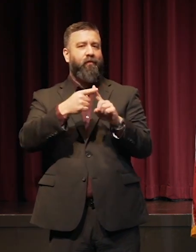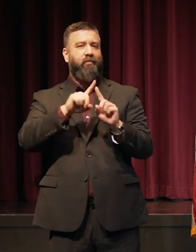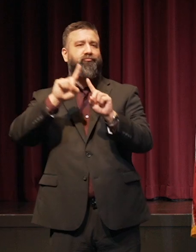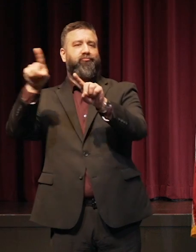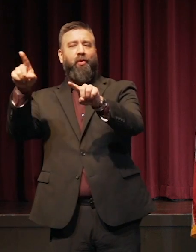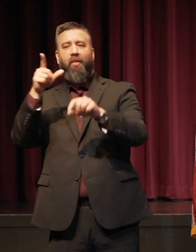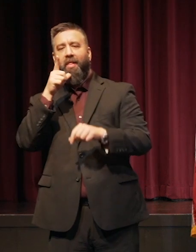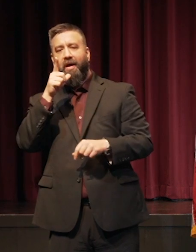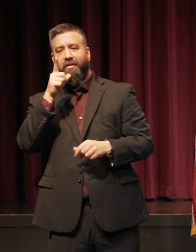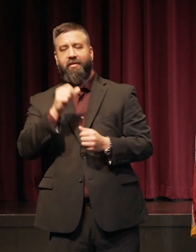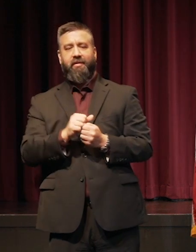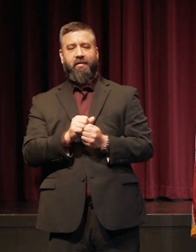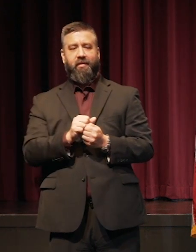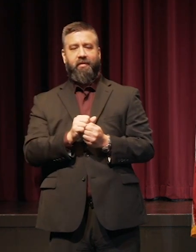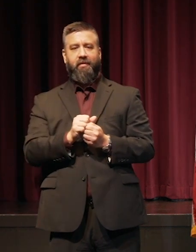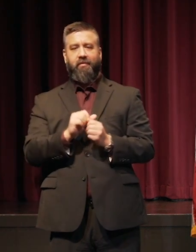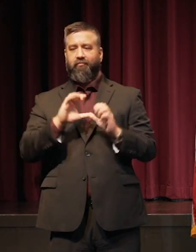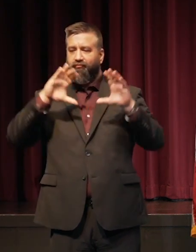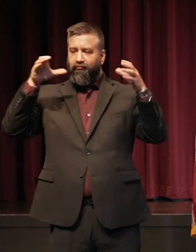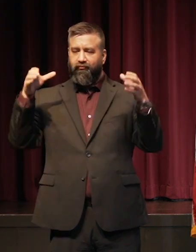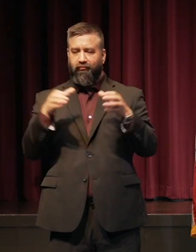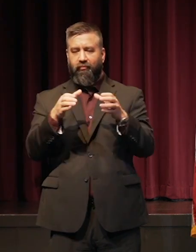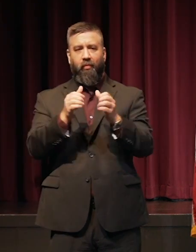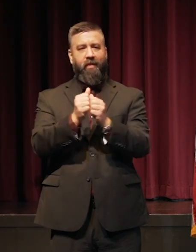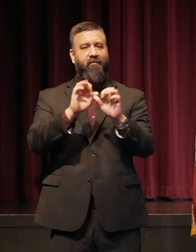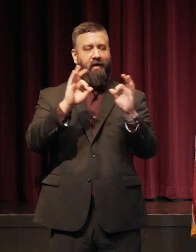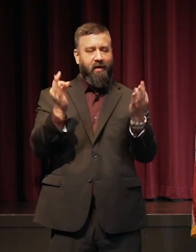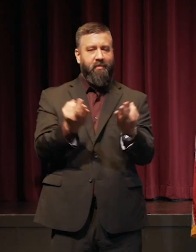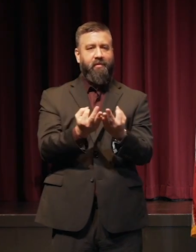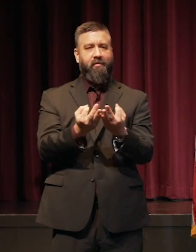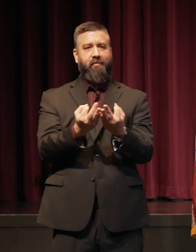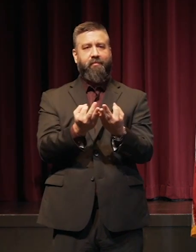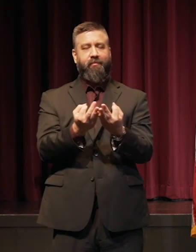lunch, gathering with your family members.